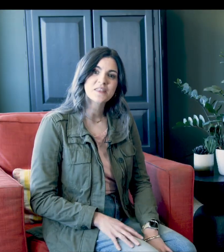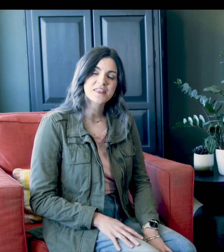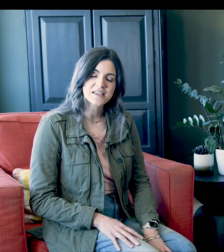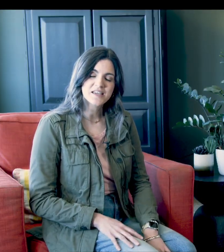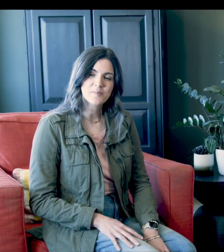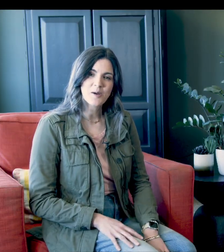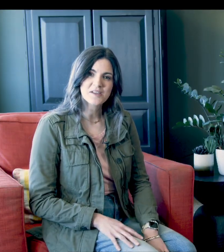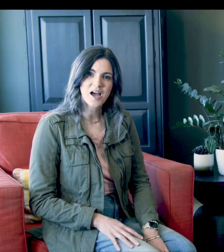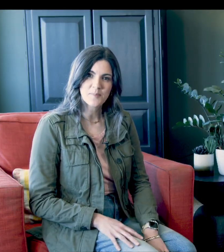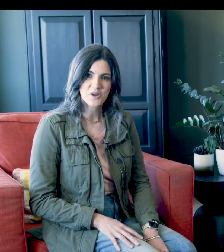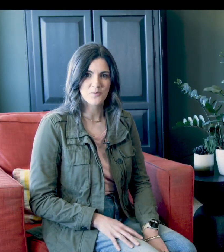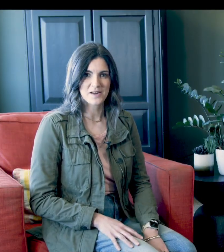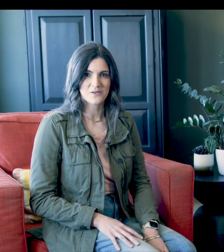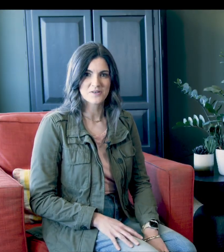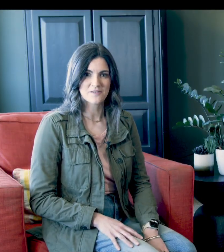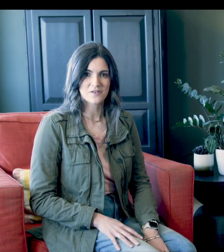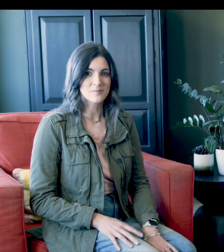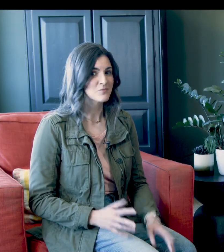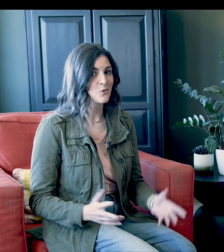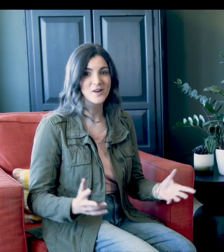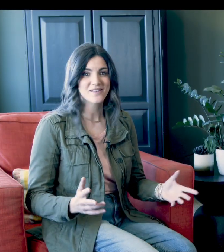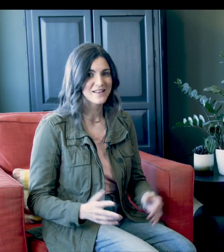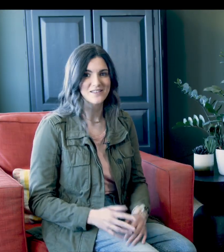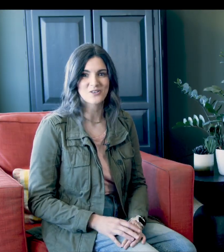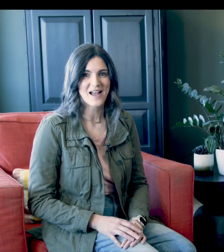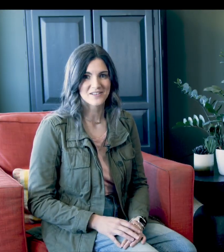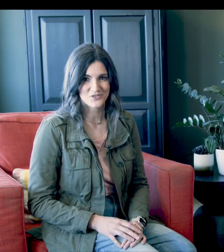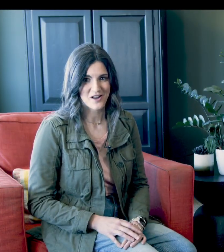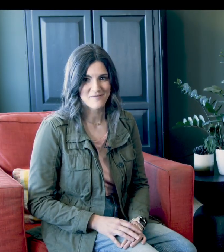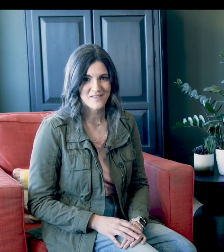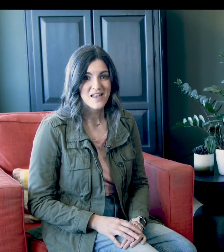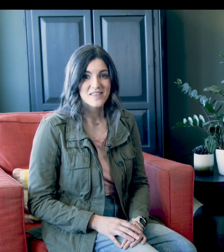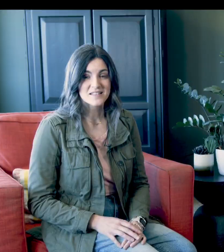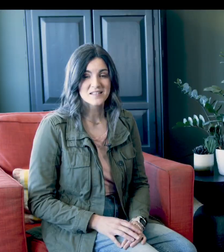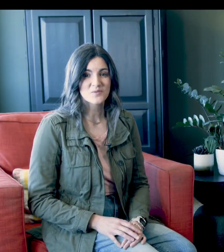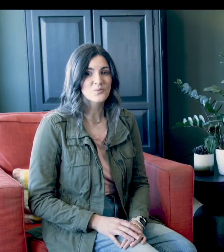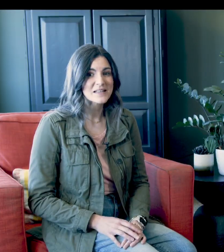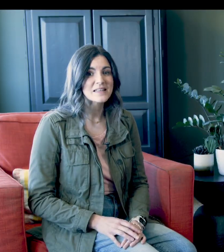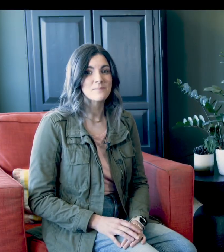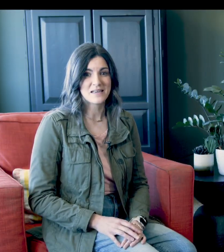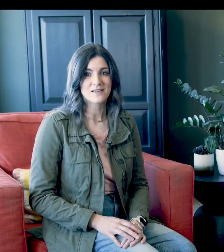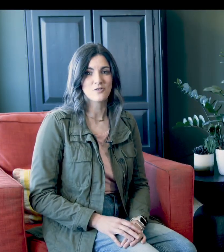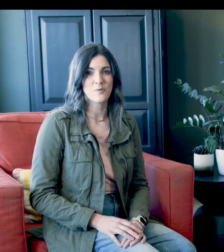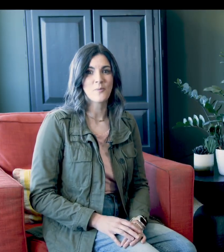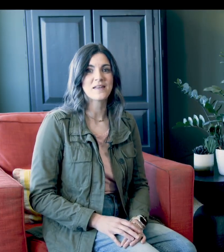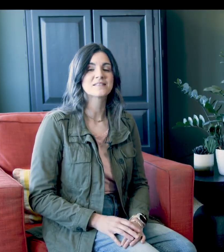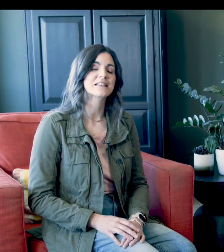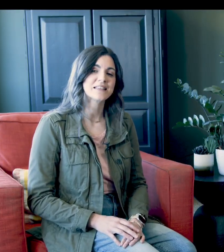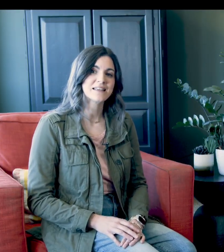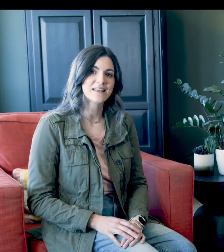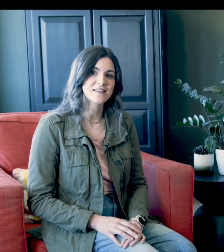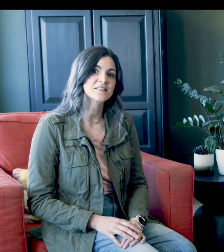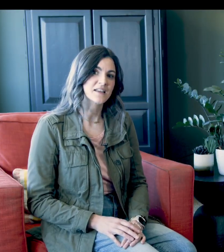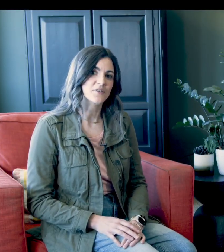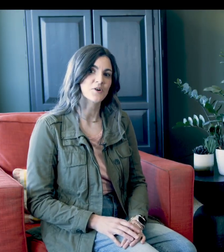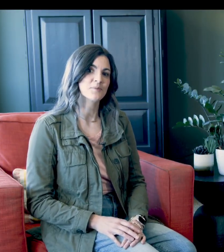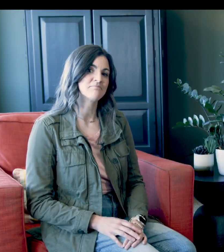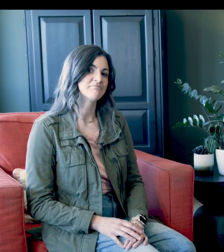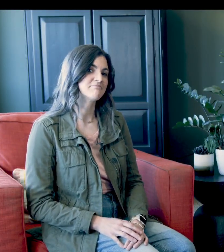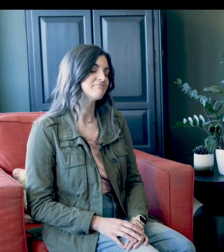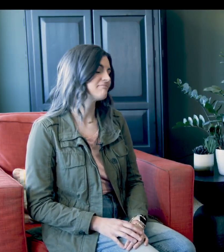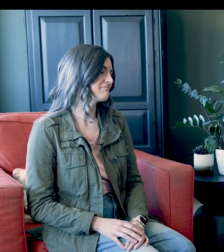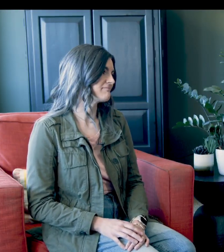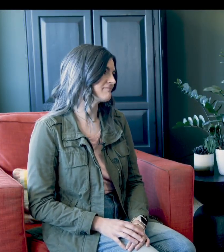if you've been thinking about becoming a regular giver or giving a little extra, this is a really meaningful moment to lean in